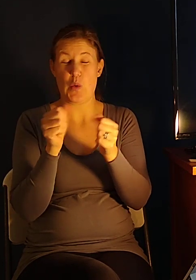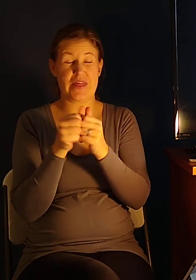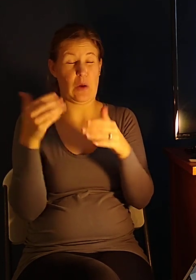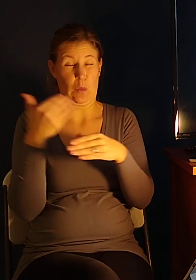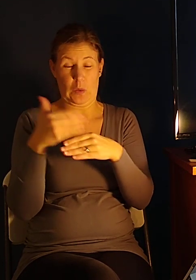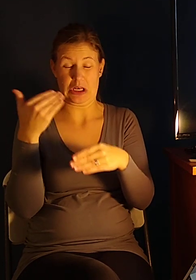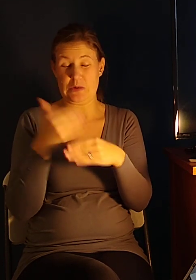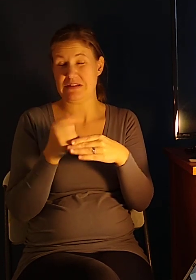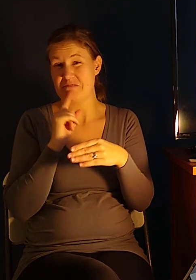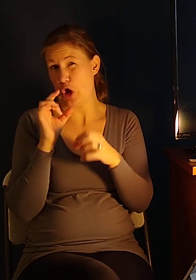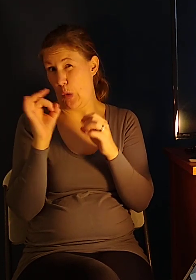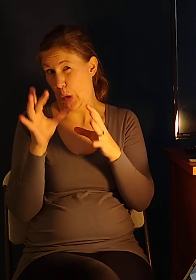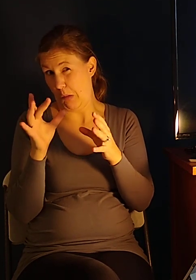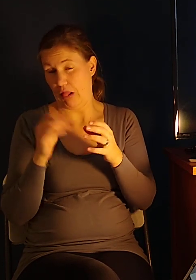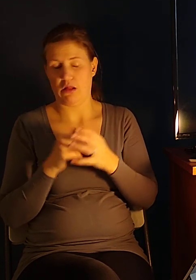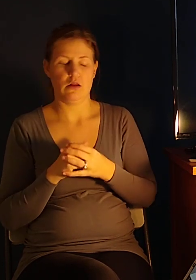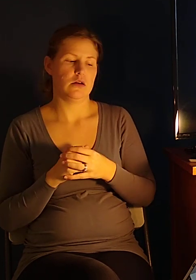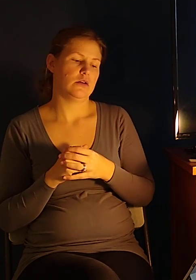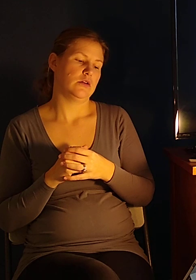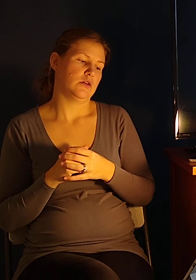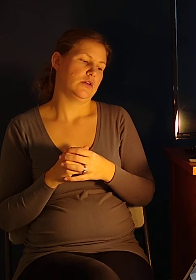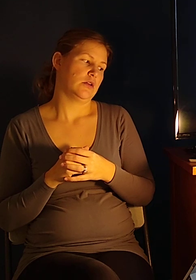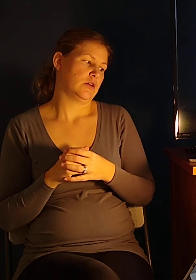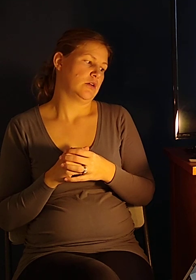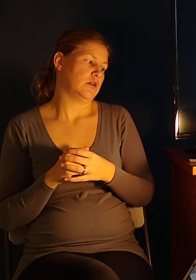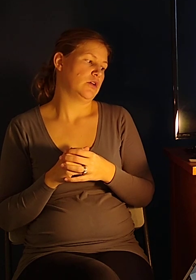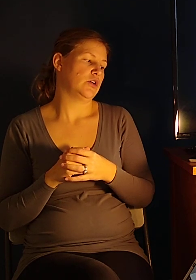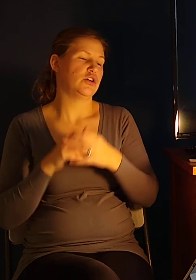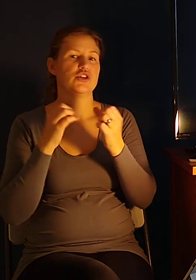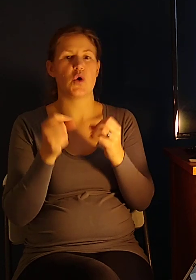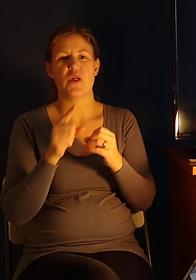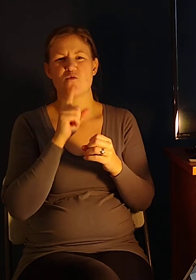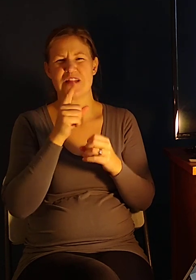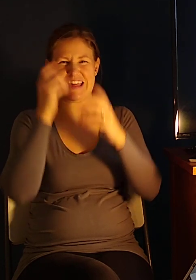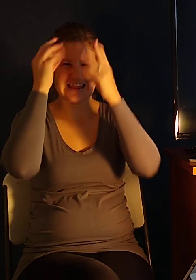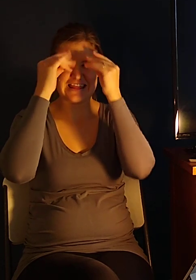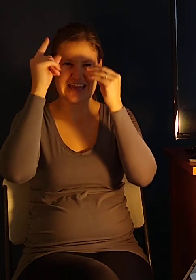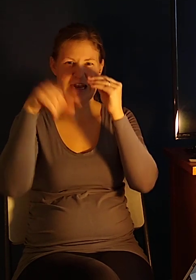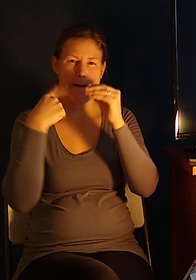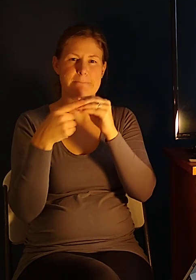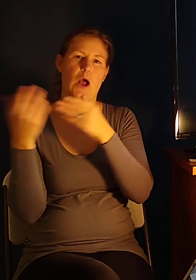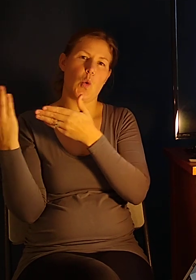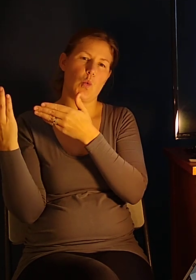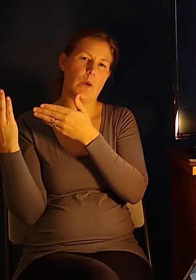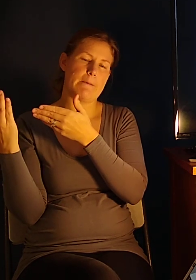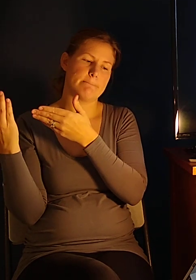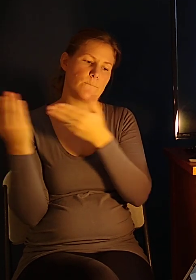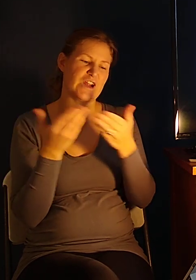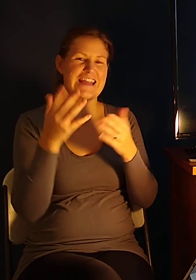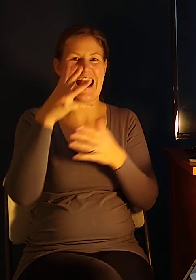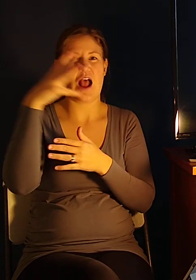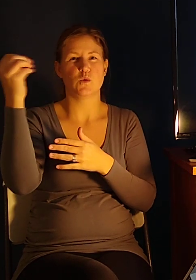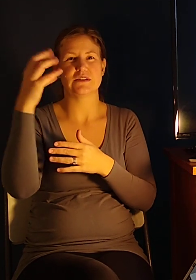absolutely horrible. So they were really thinking about bringing outside light to the